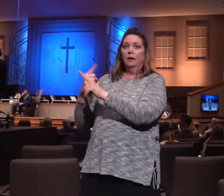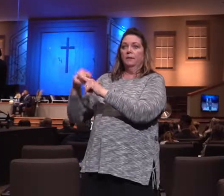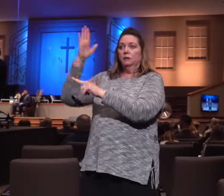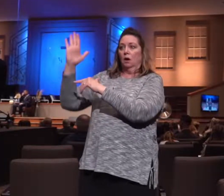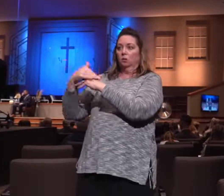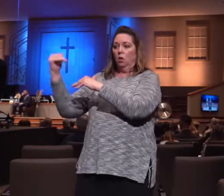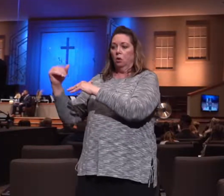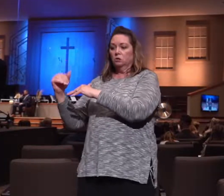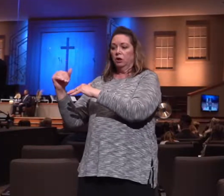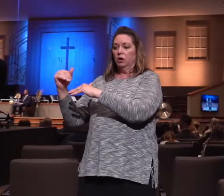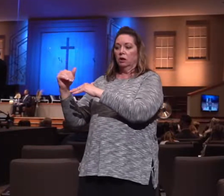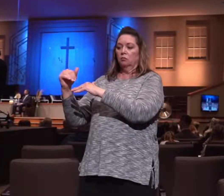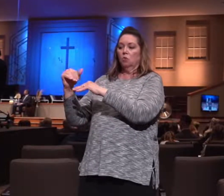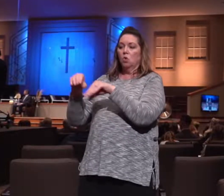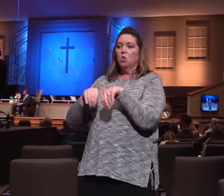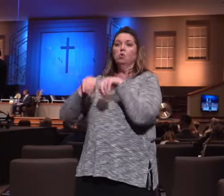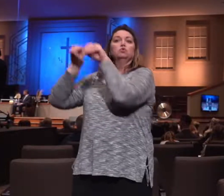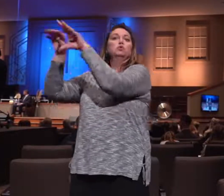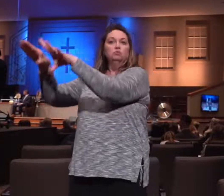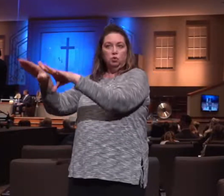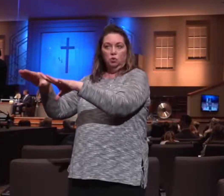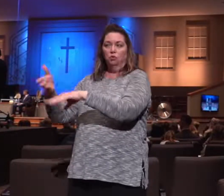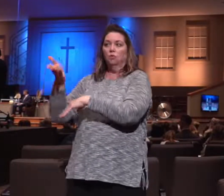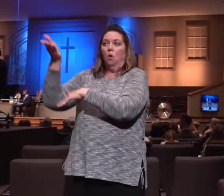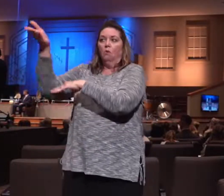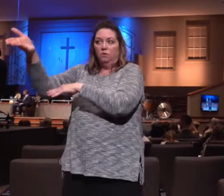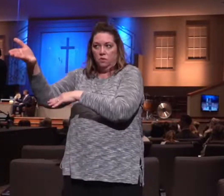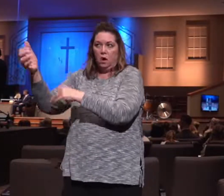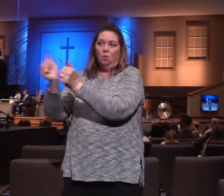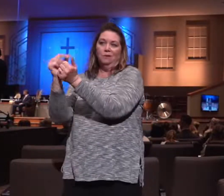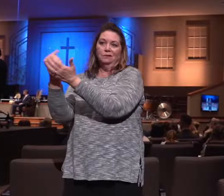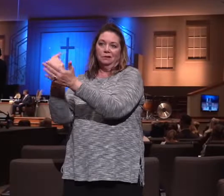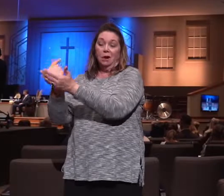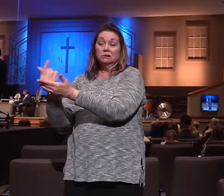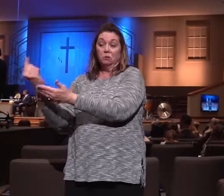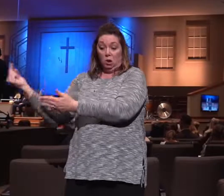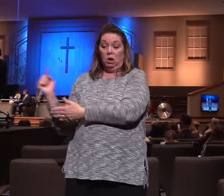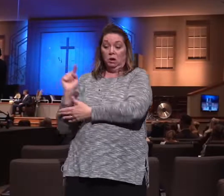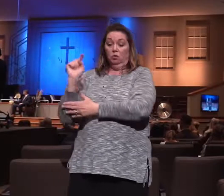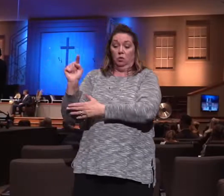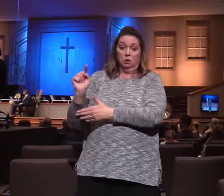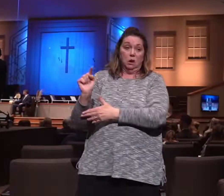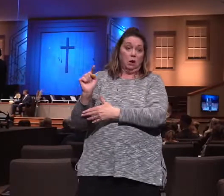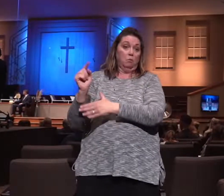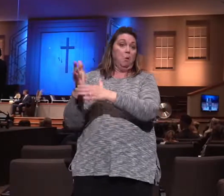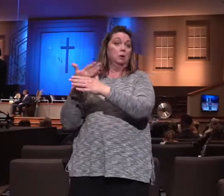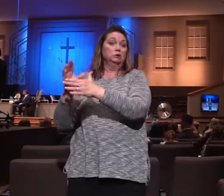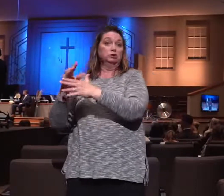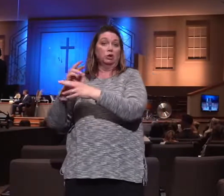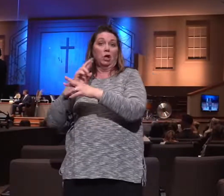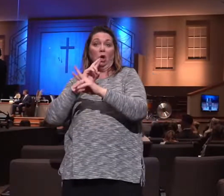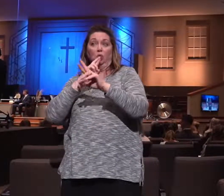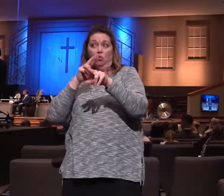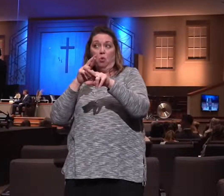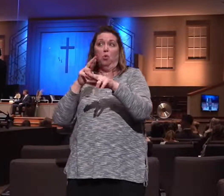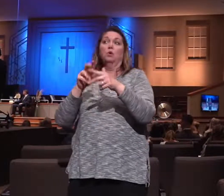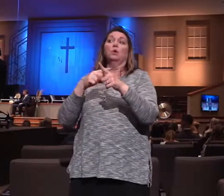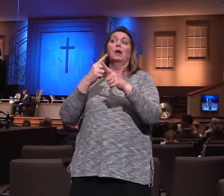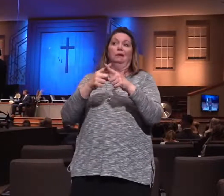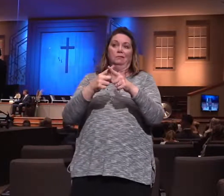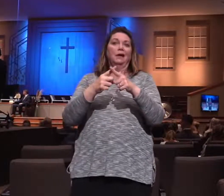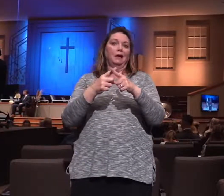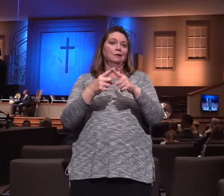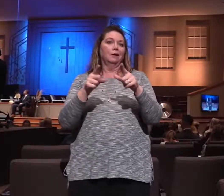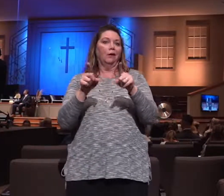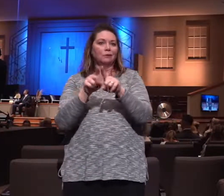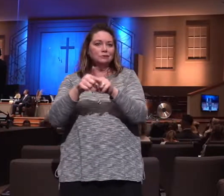go overseas with the gospel. And he's going to share a report with us and give us a challenge tonight briefly about New Zealand.